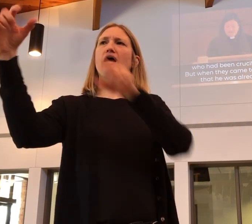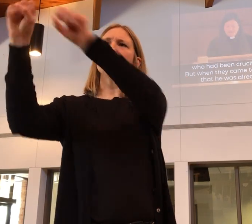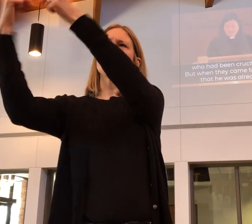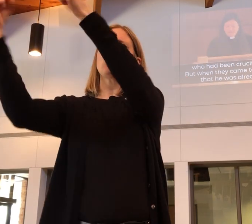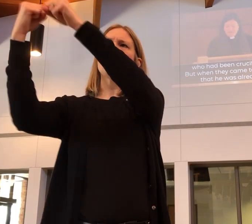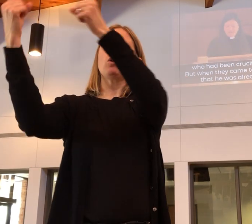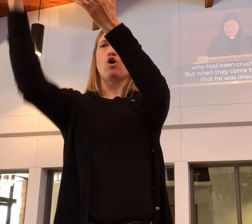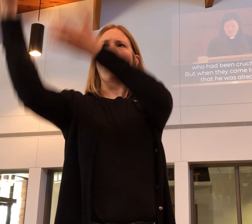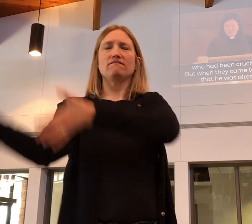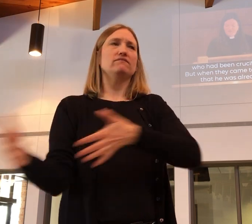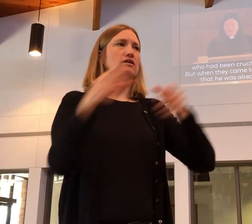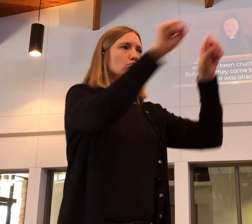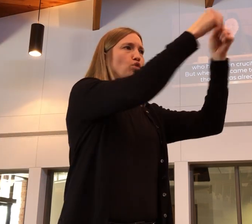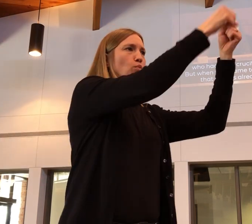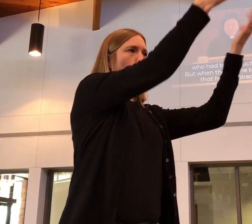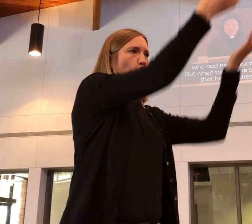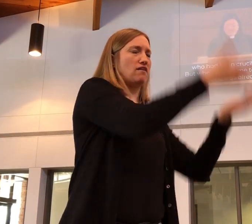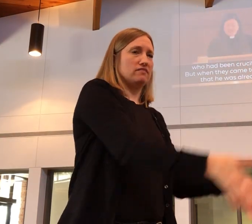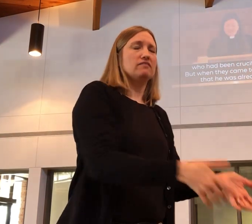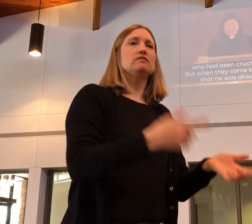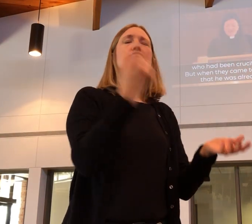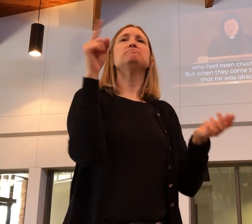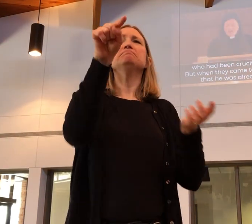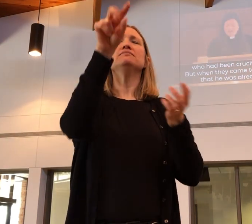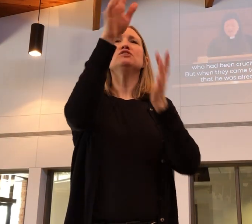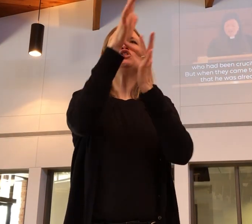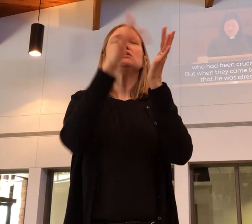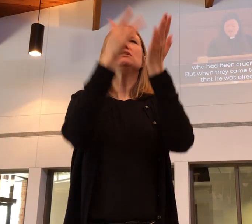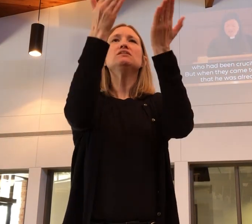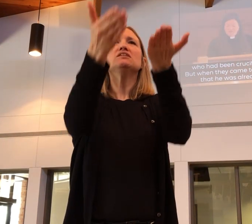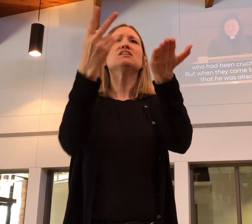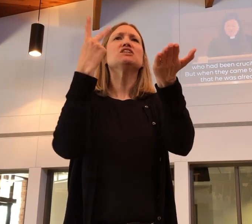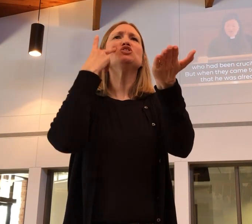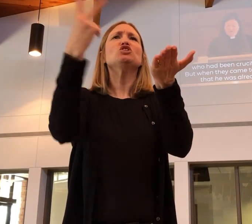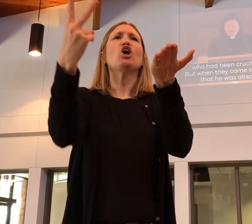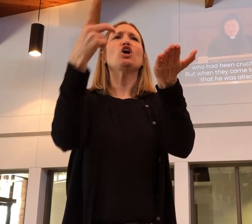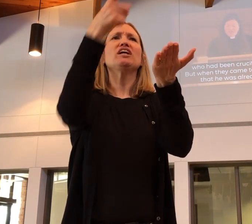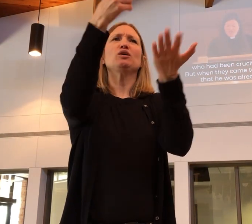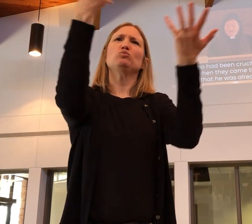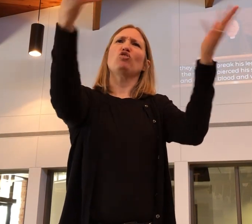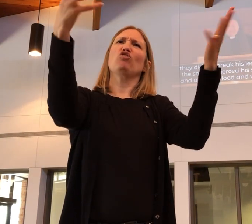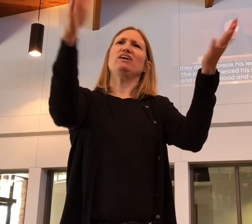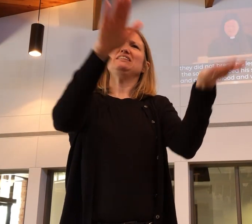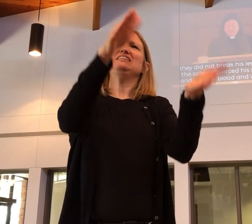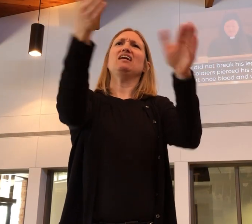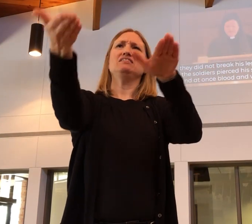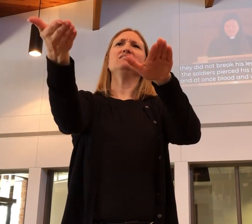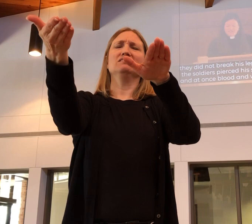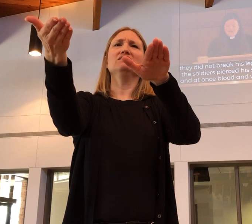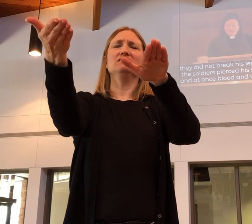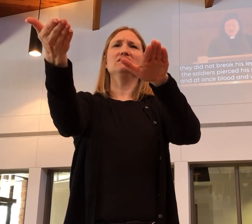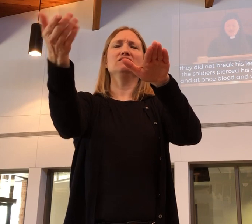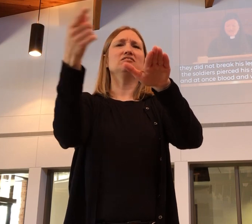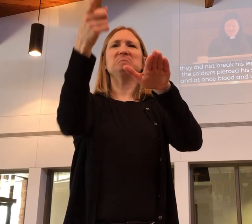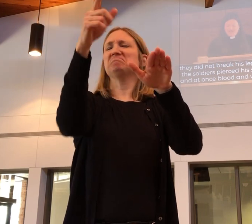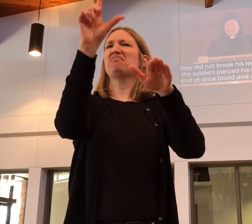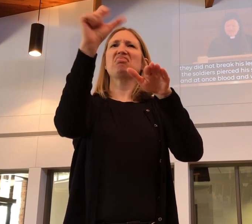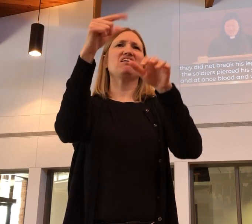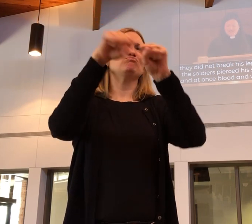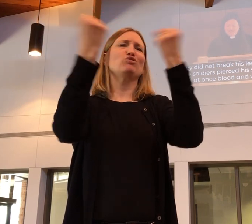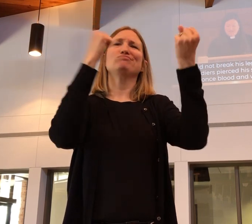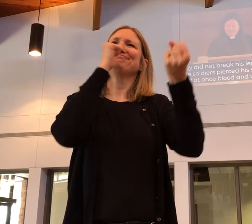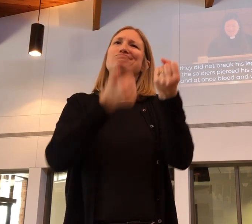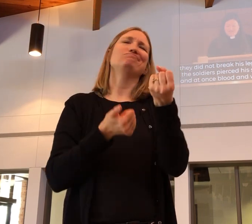him. But when they came to Jesus, they saw that he was already dead. They did not break his